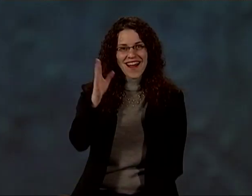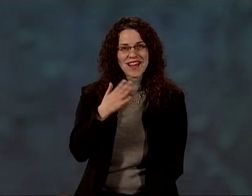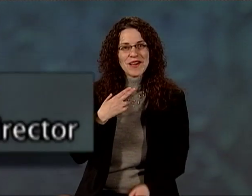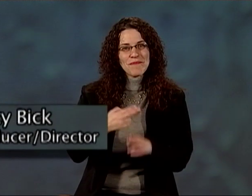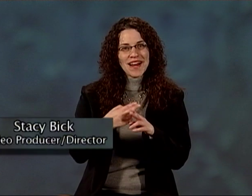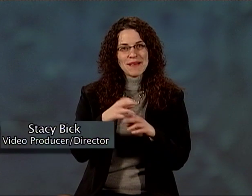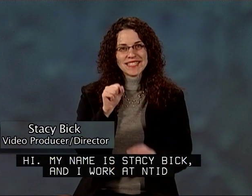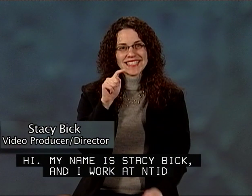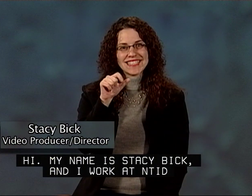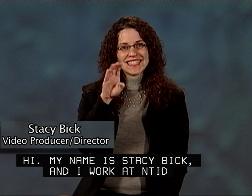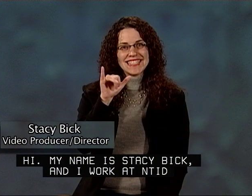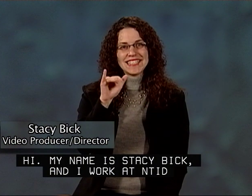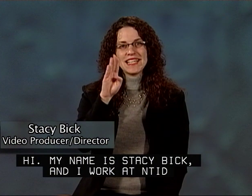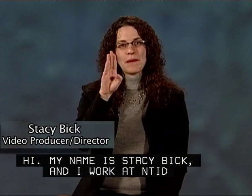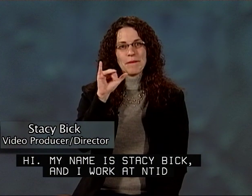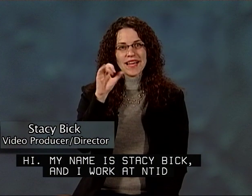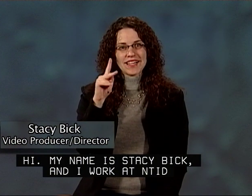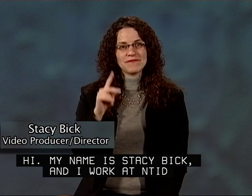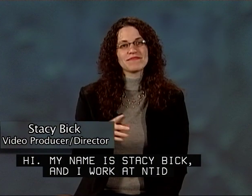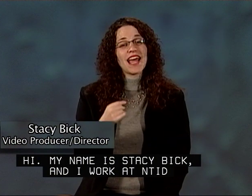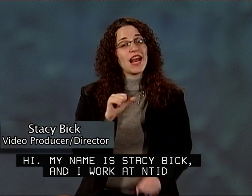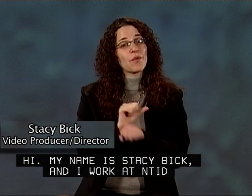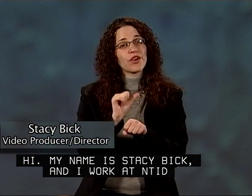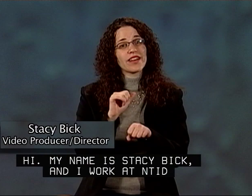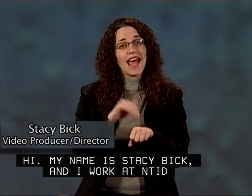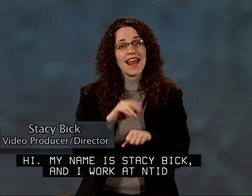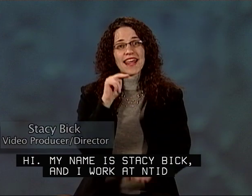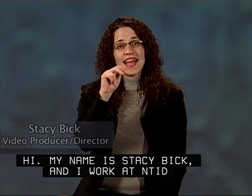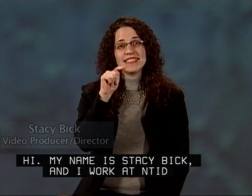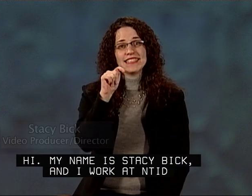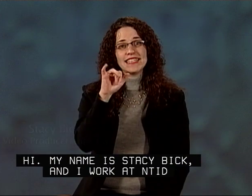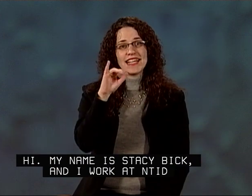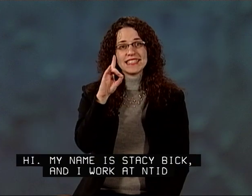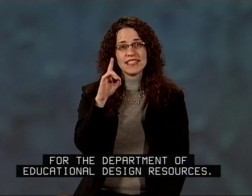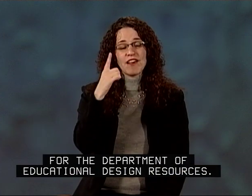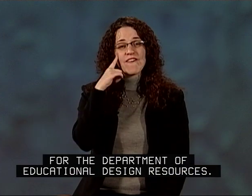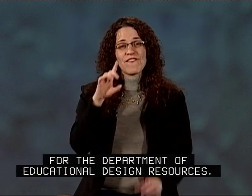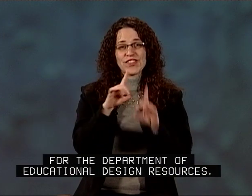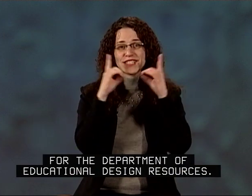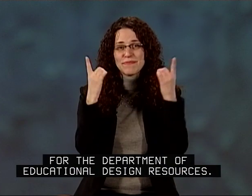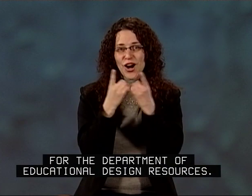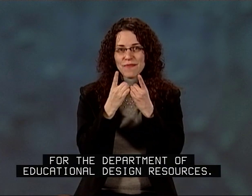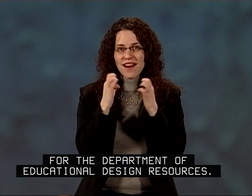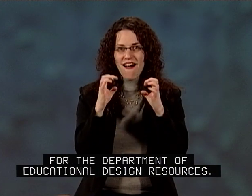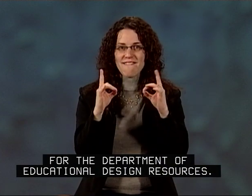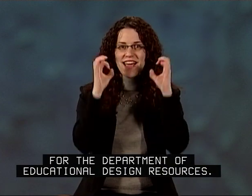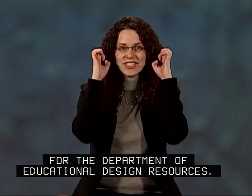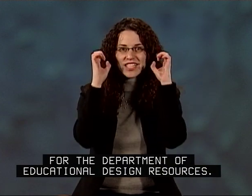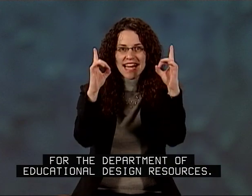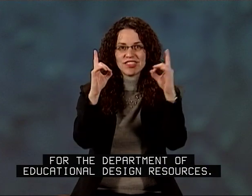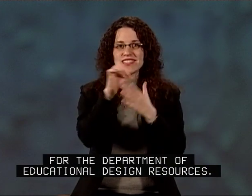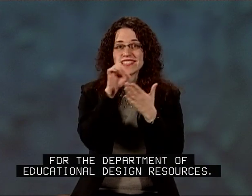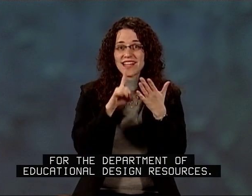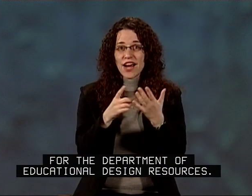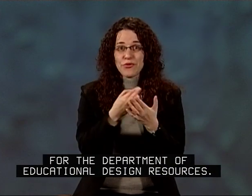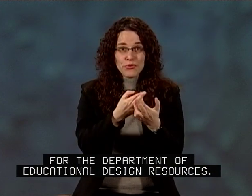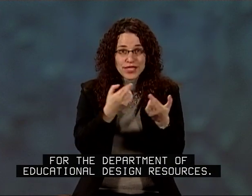Hi, my name is Stacy Bick, and I work at NTID for the Department of Educational Design